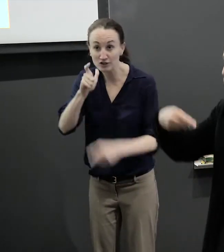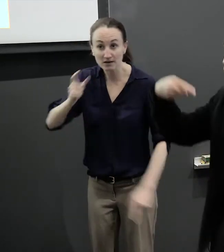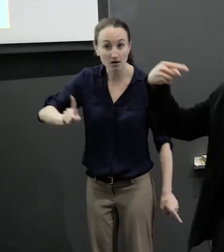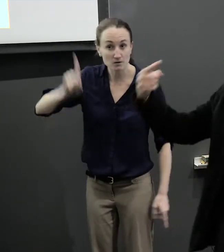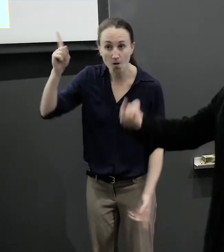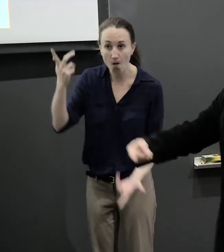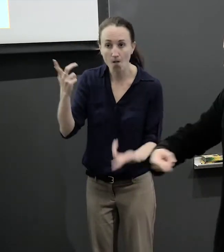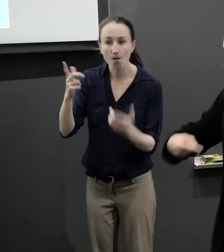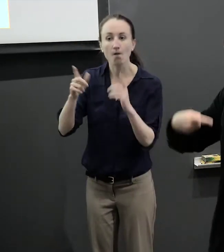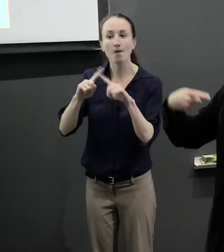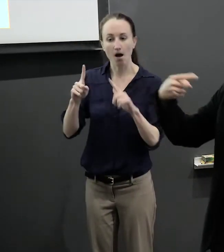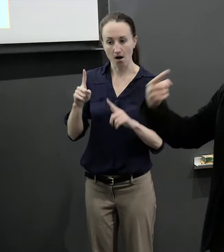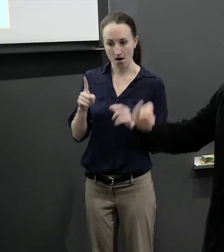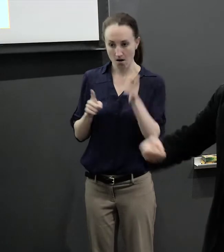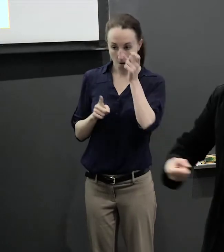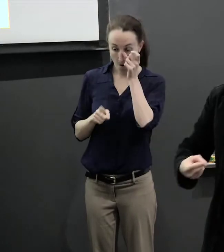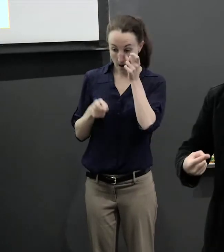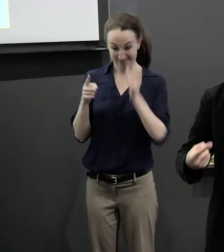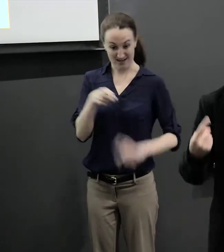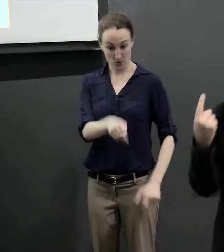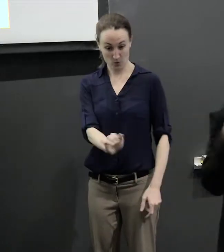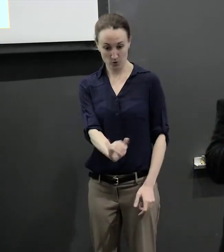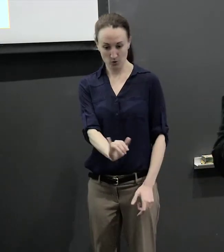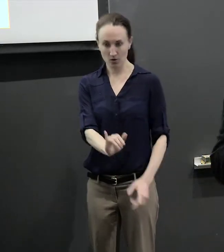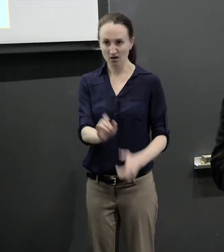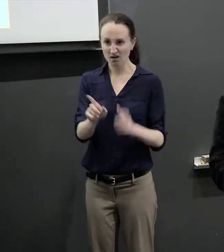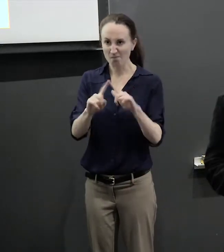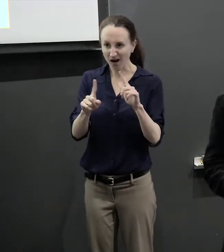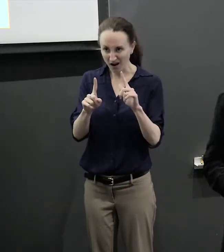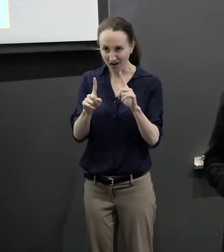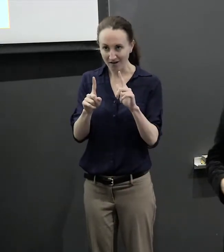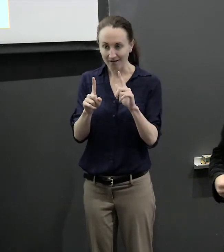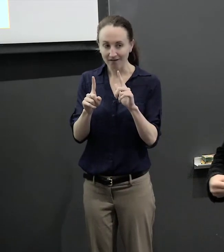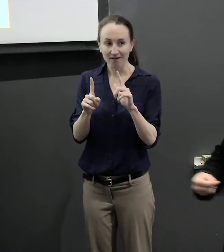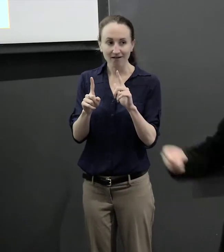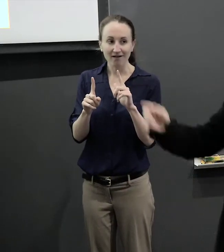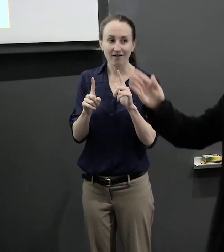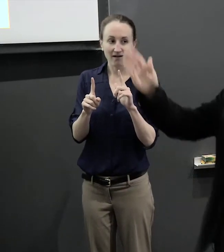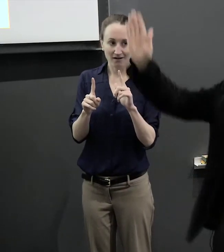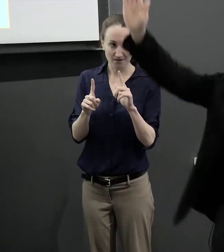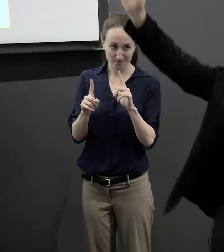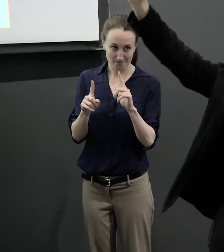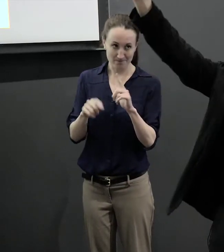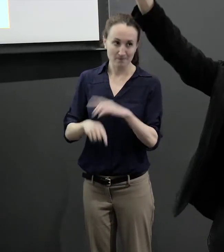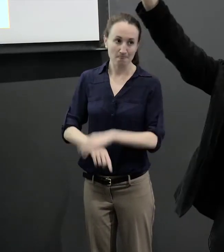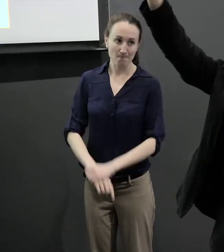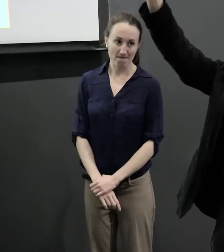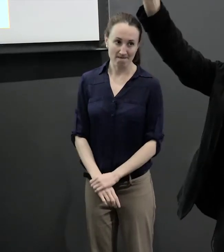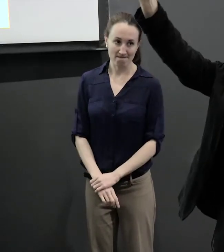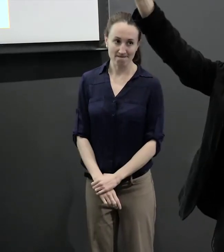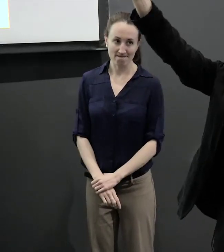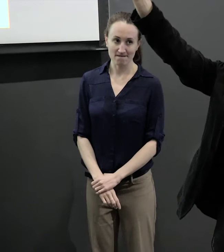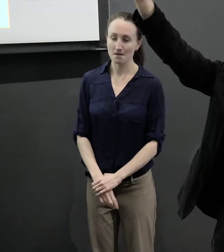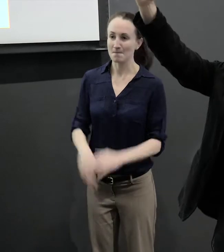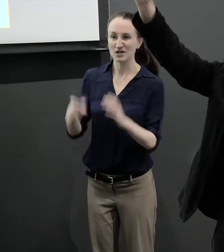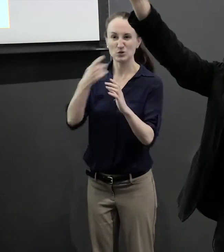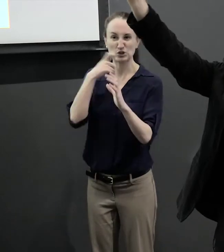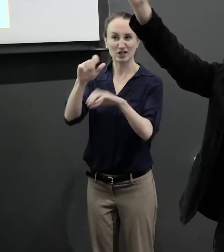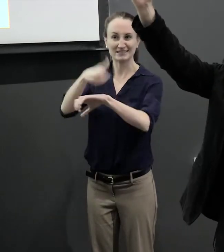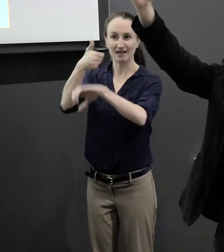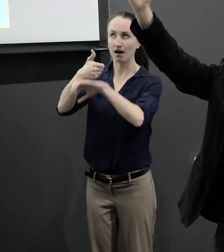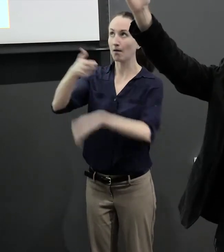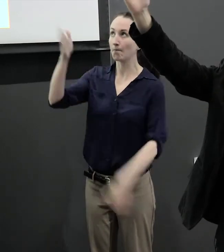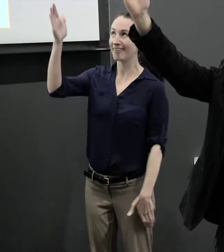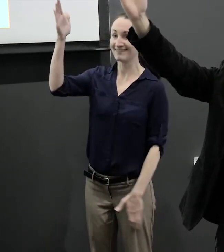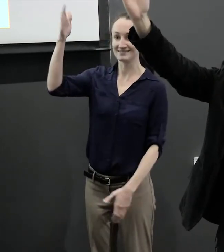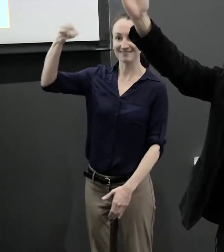you need to redo with gestures everything that we've done with signs. But what are you going to say about this